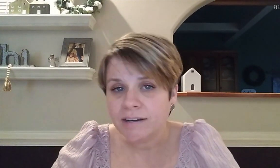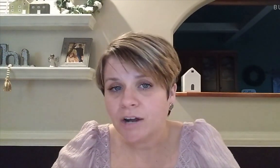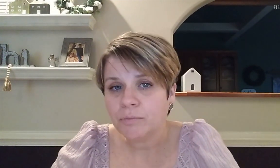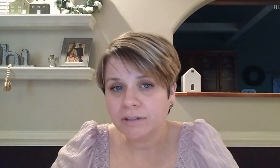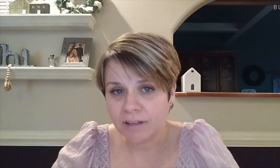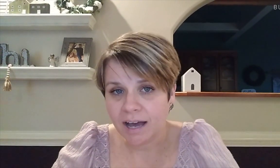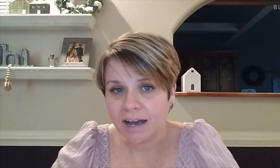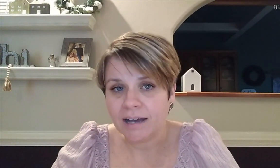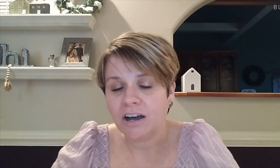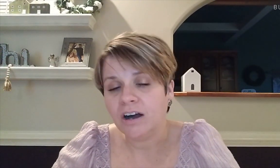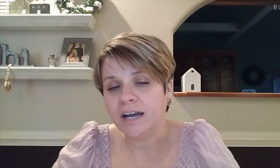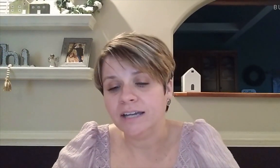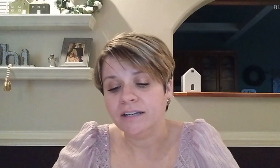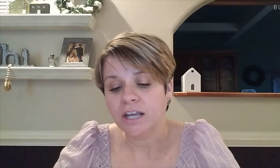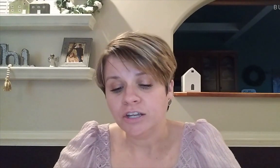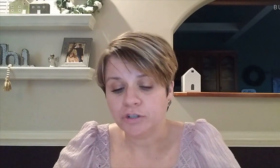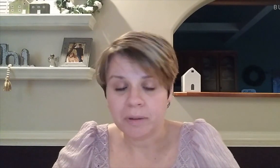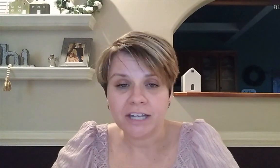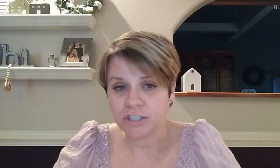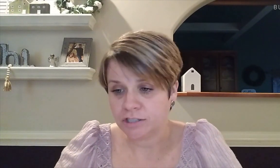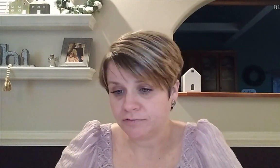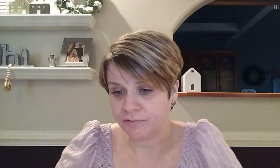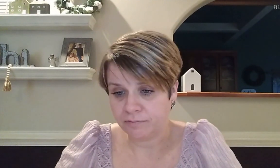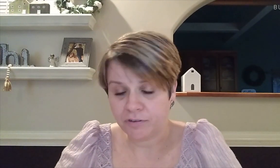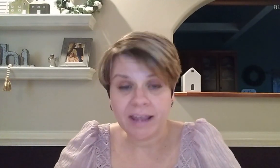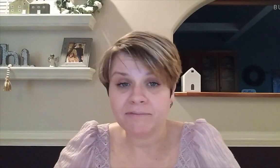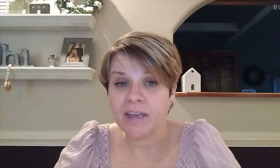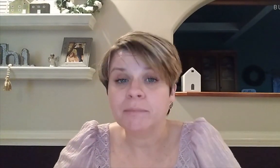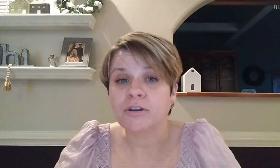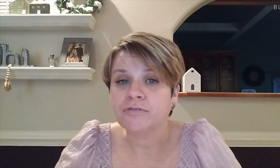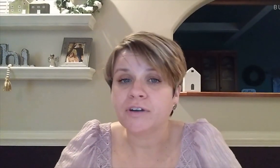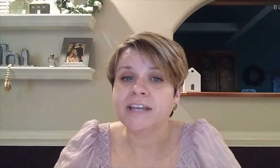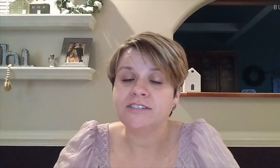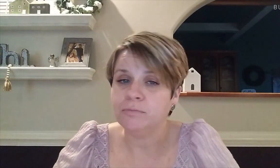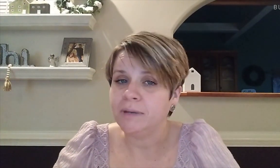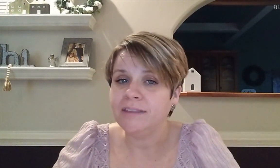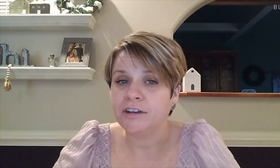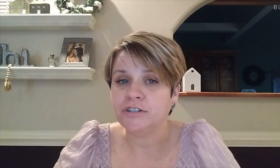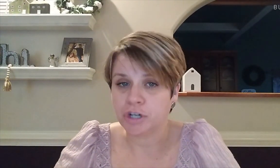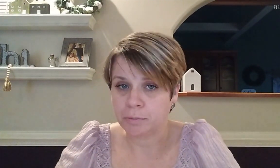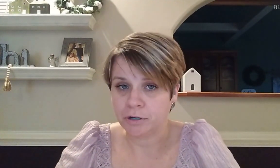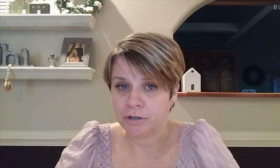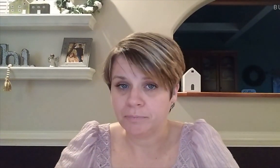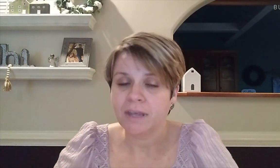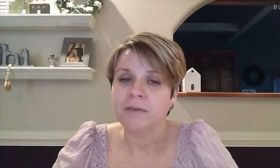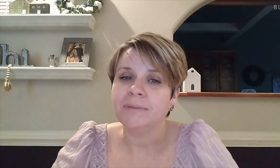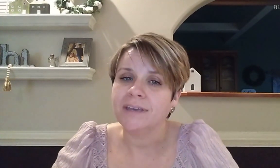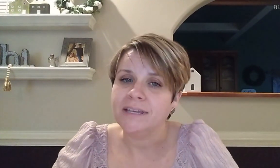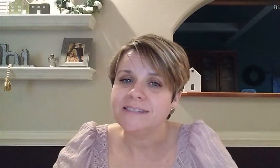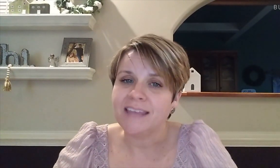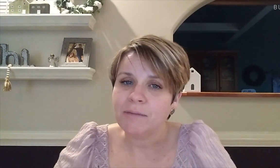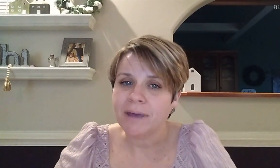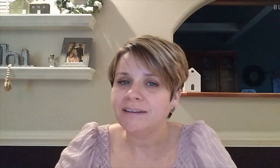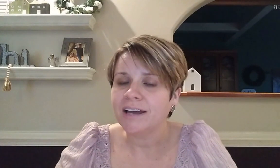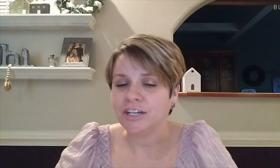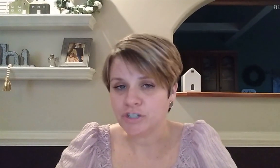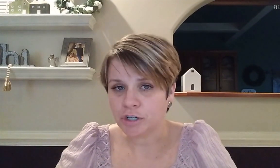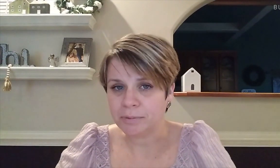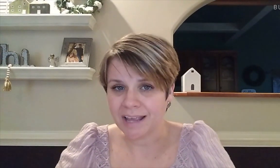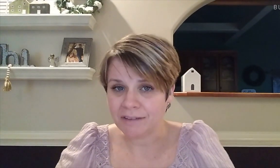cannot rely on your patient's family or friends to be their interpreter because they may not interpret